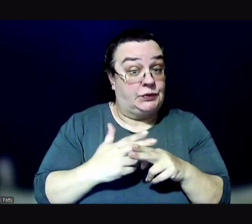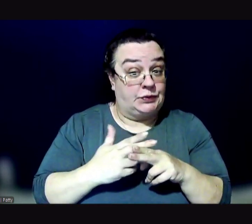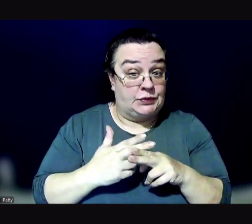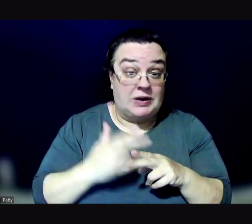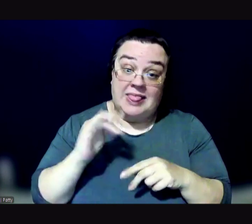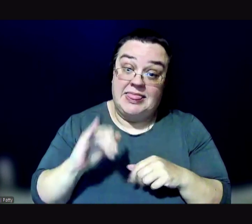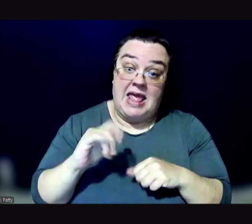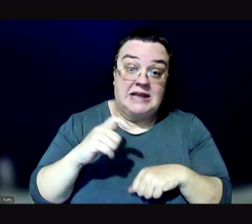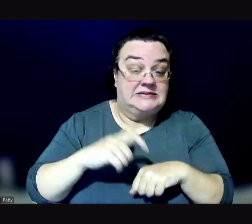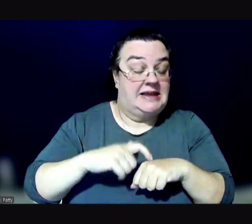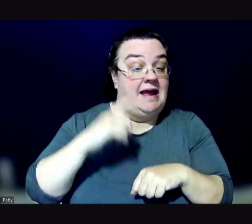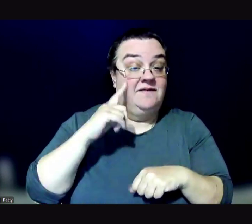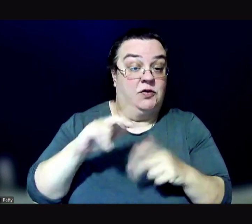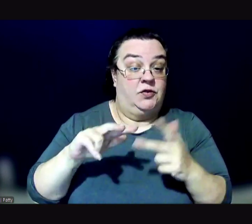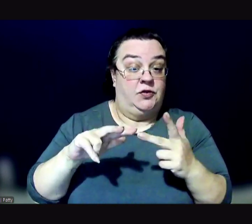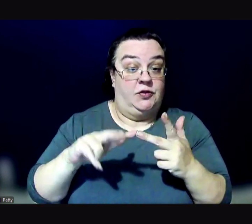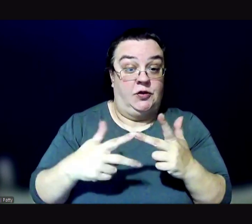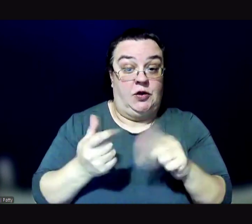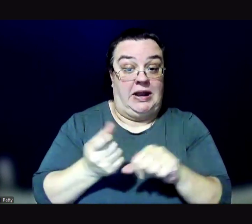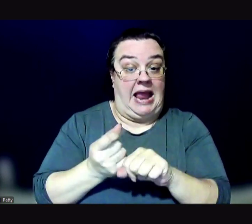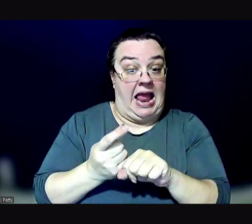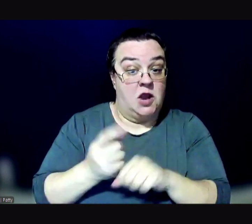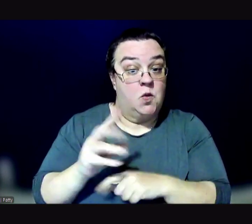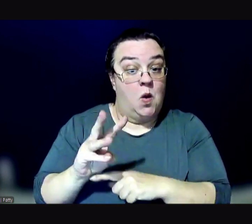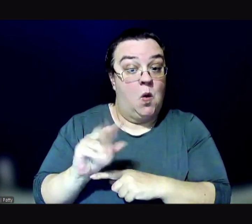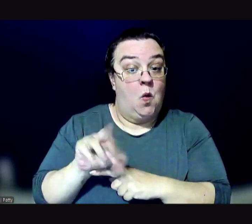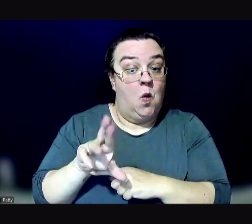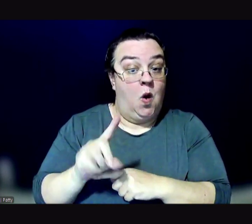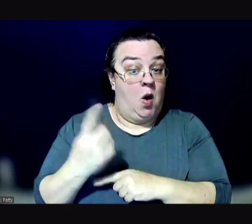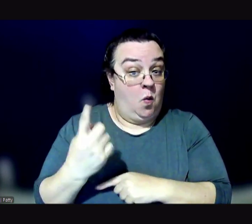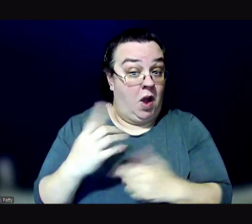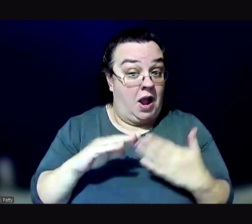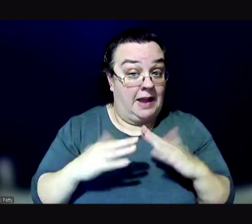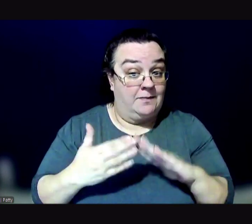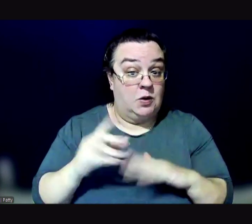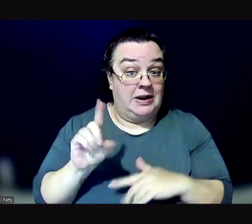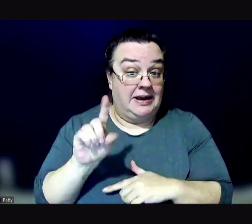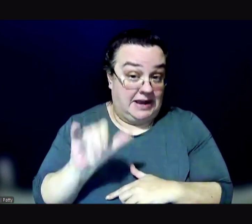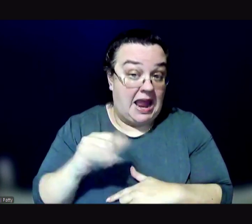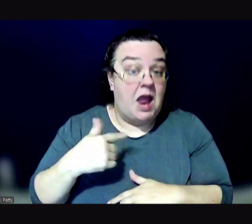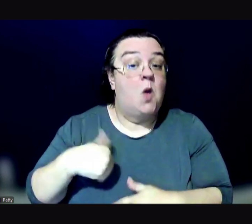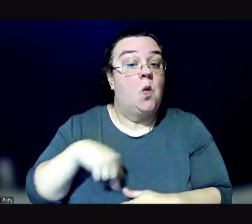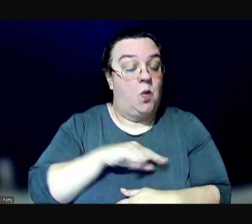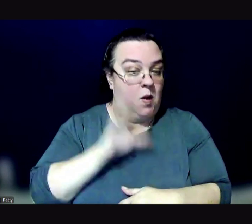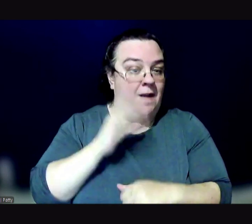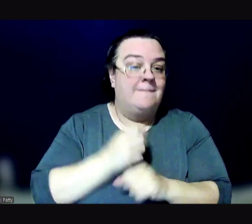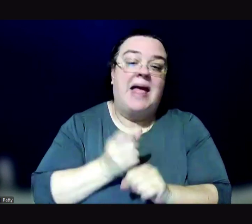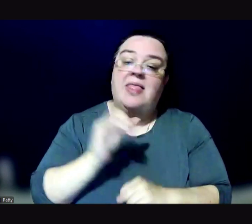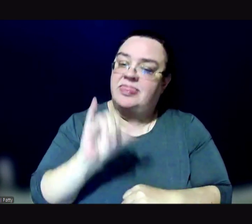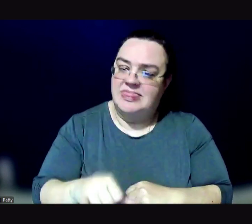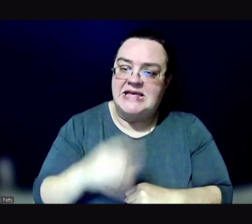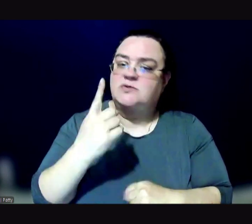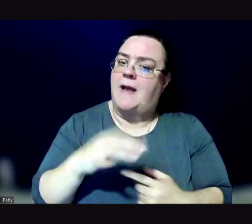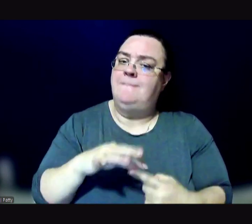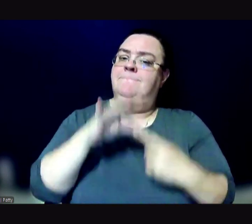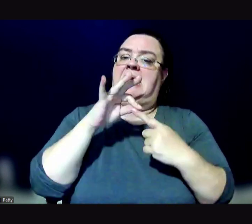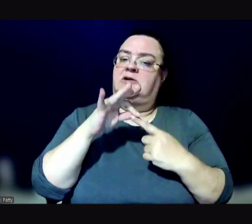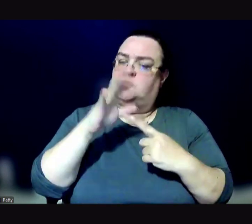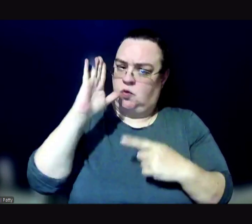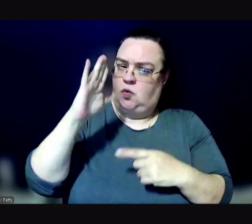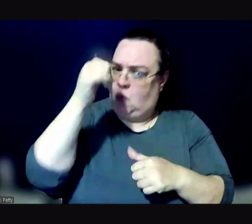3rd annual Ward 1 Community Day. And we will make this one to remember, so be on the lookout for